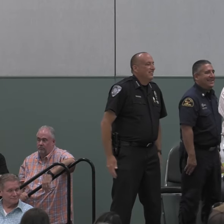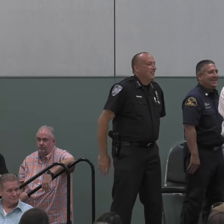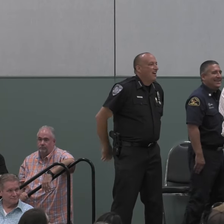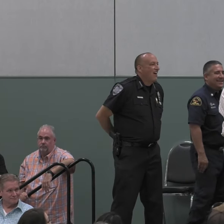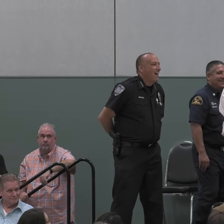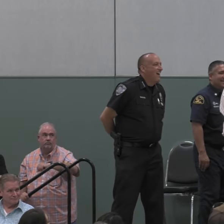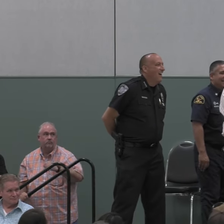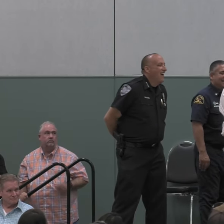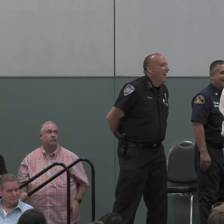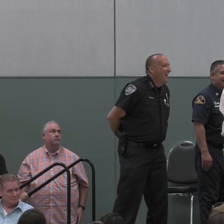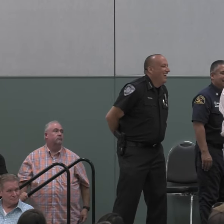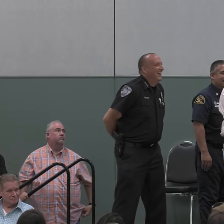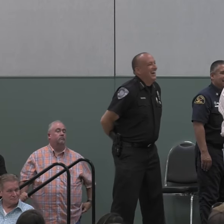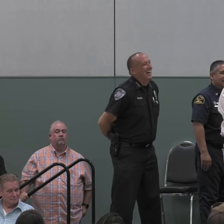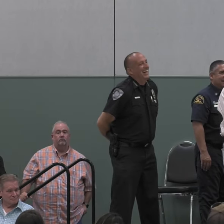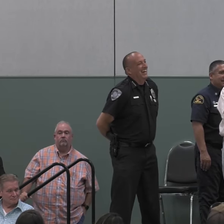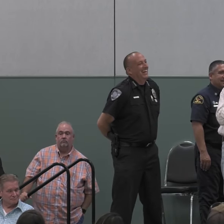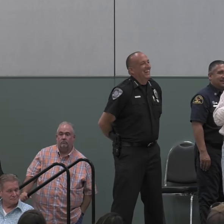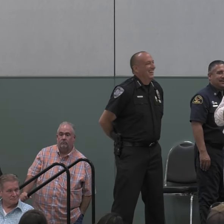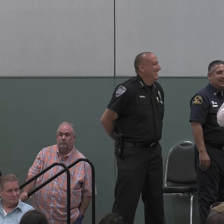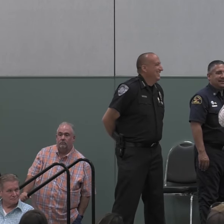He might be large, but he talks too much.